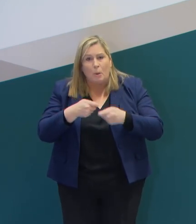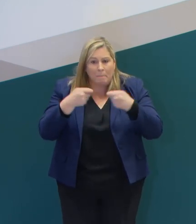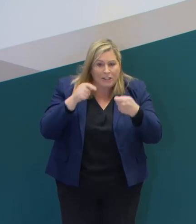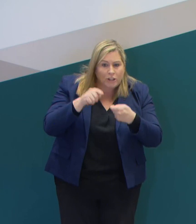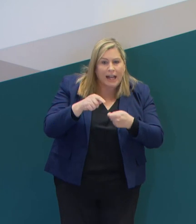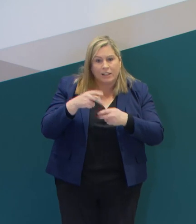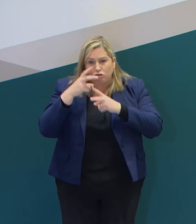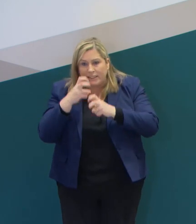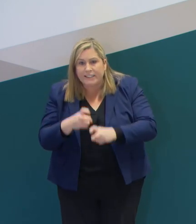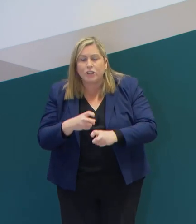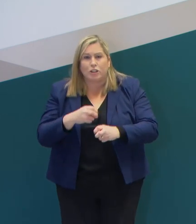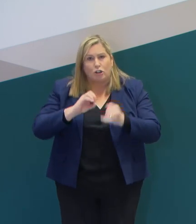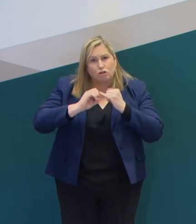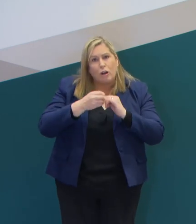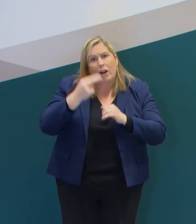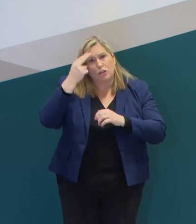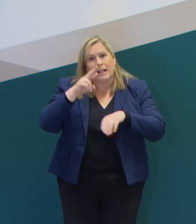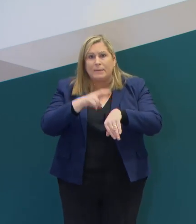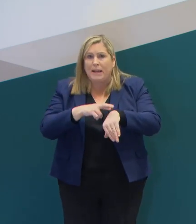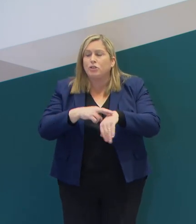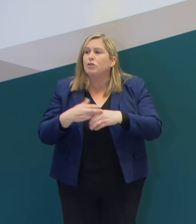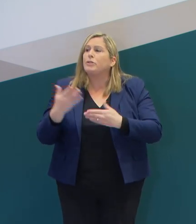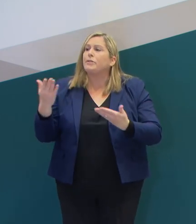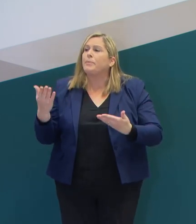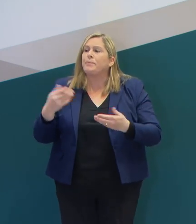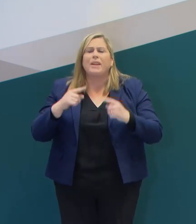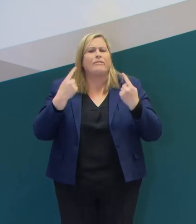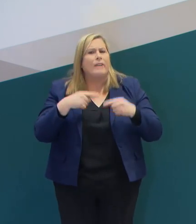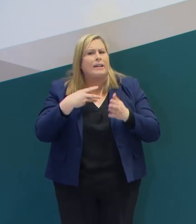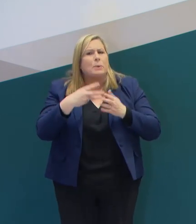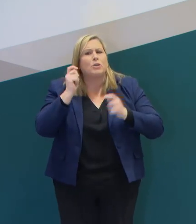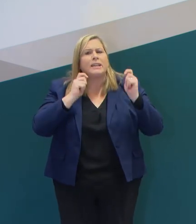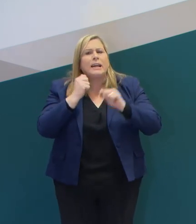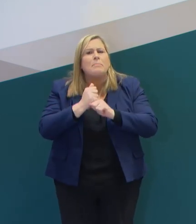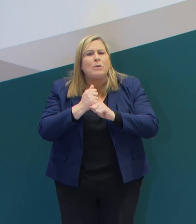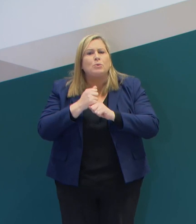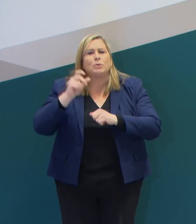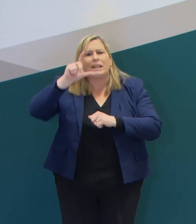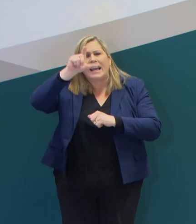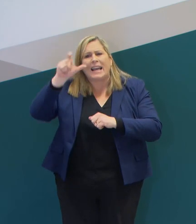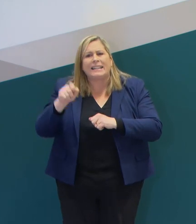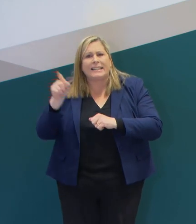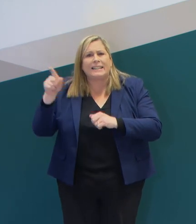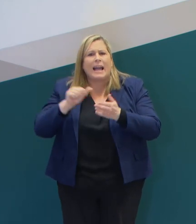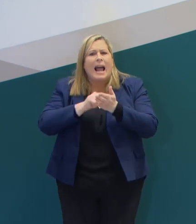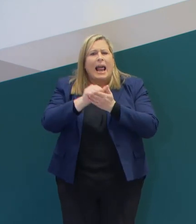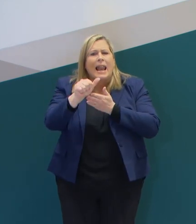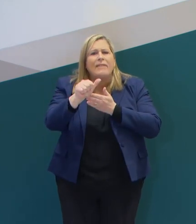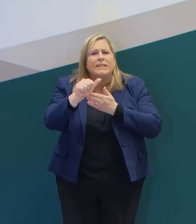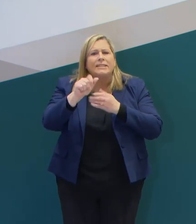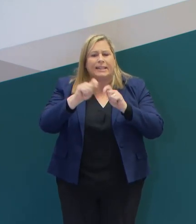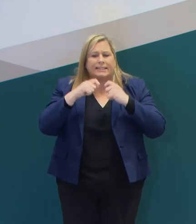to understand it better. And finally, when you think about Italy, you remember 11 towns were locked